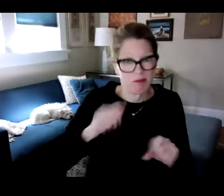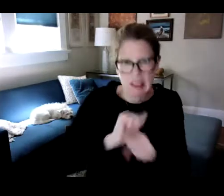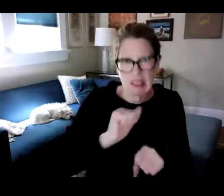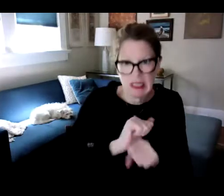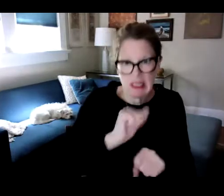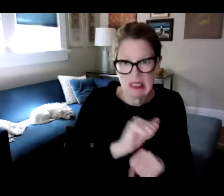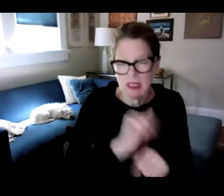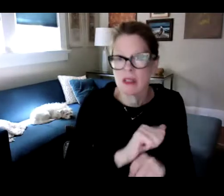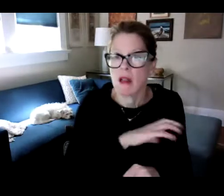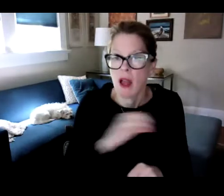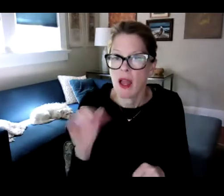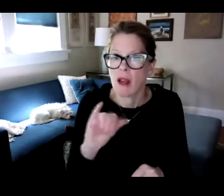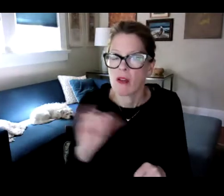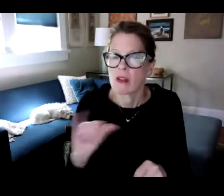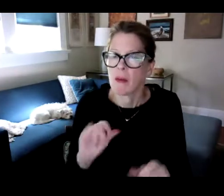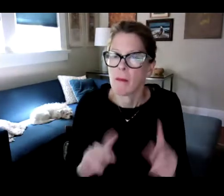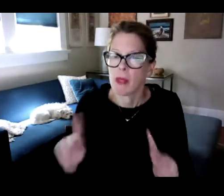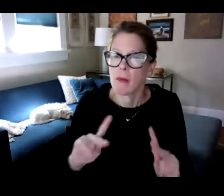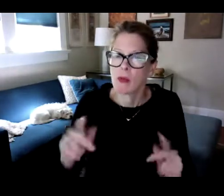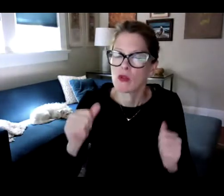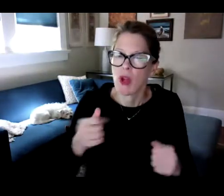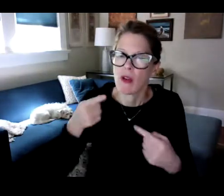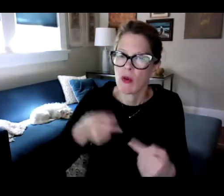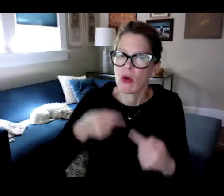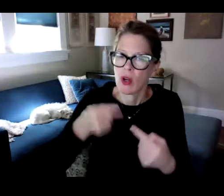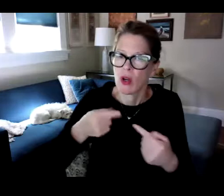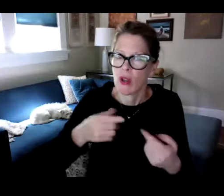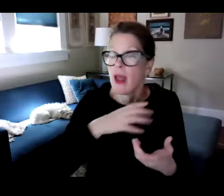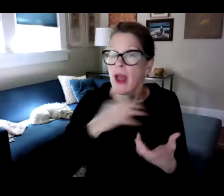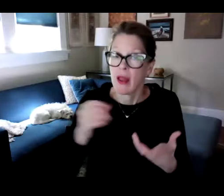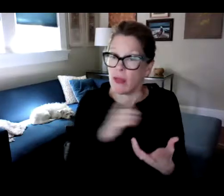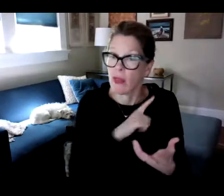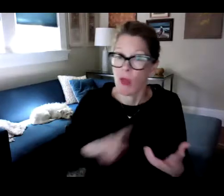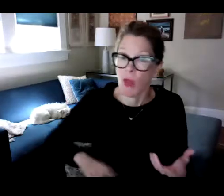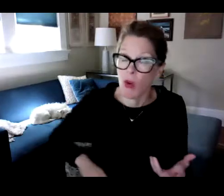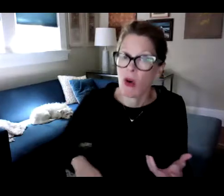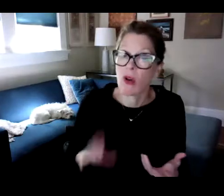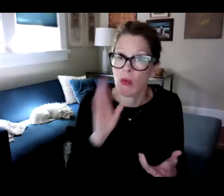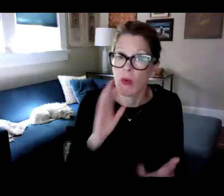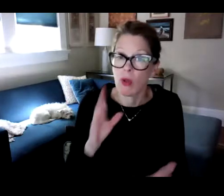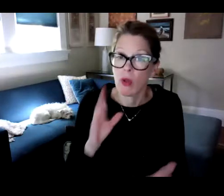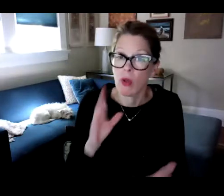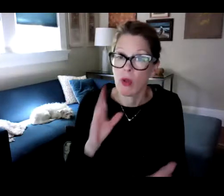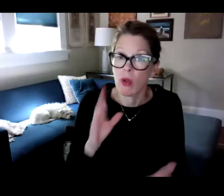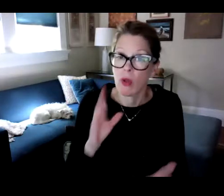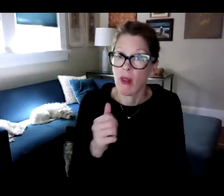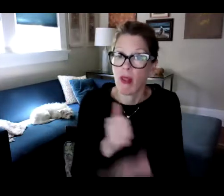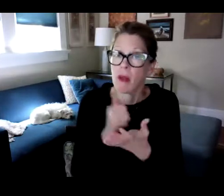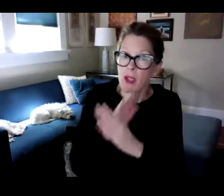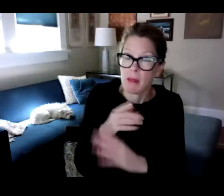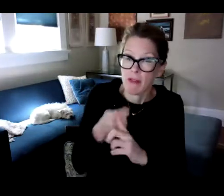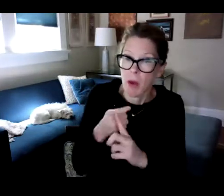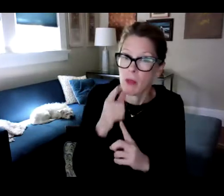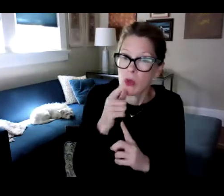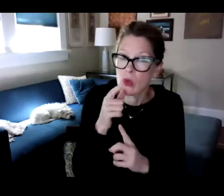furrows long. The Lord, the righteous one, has cut the cords of the wicked. Let them be put to